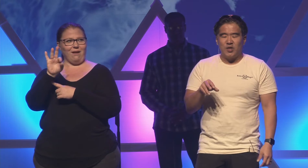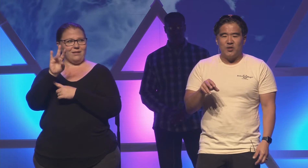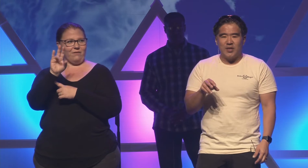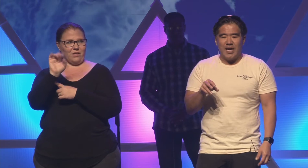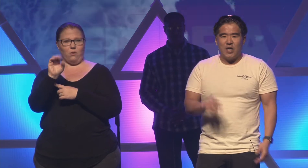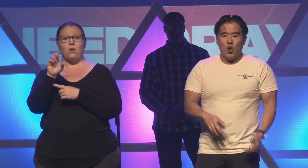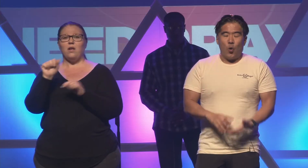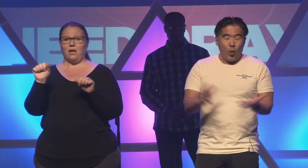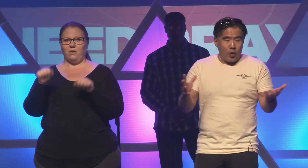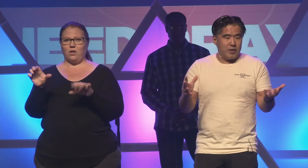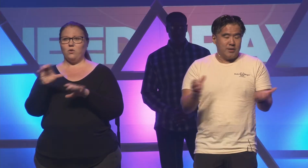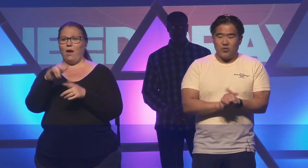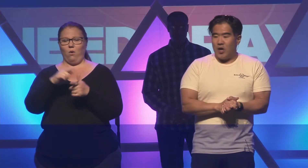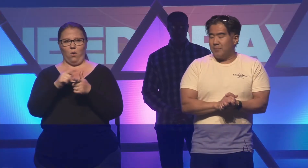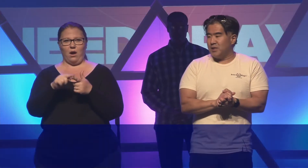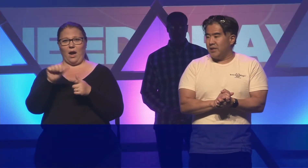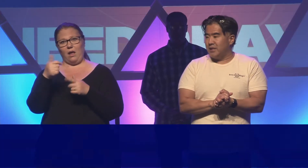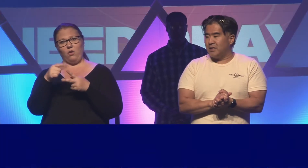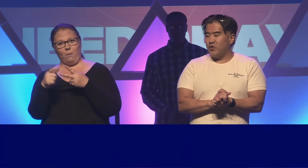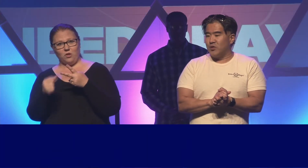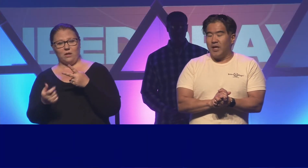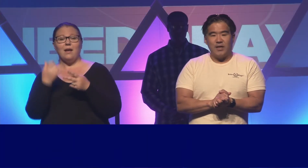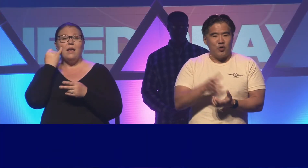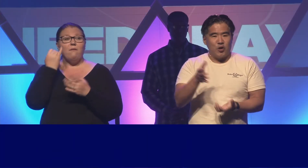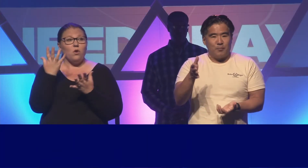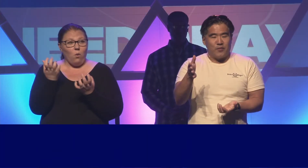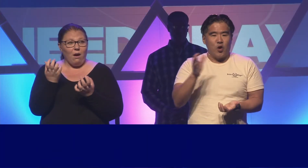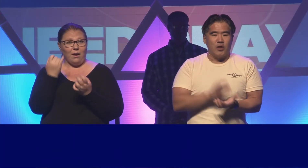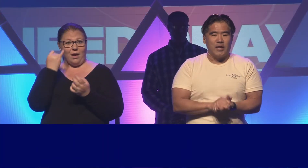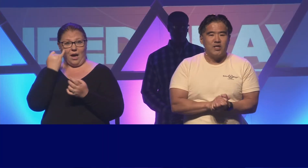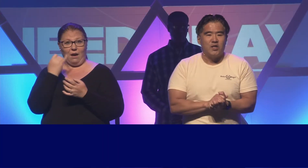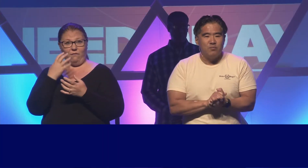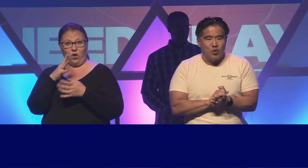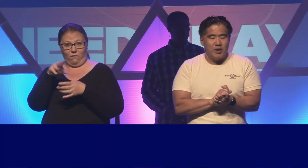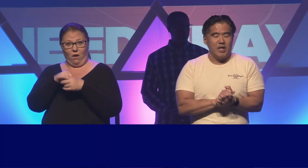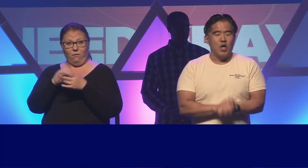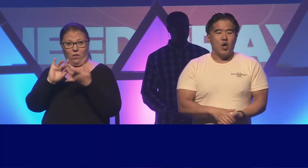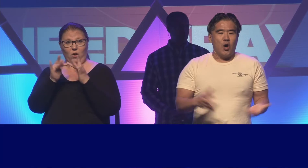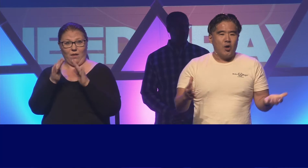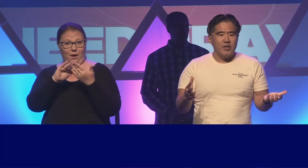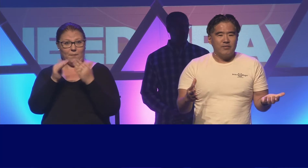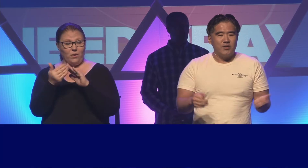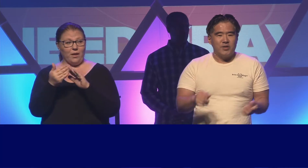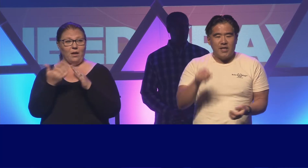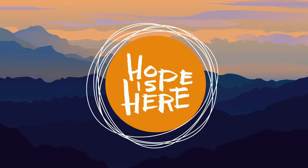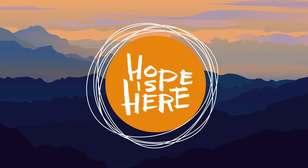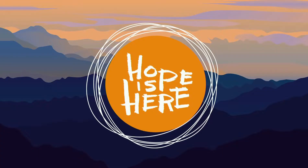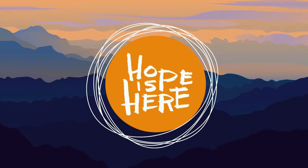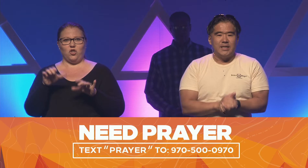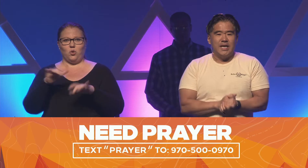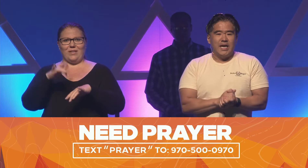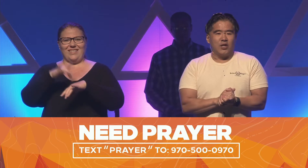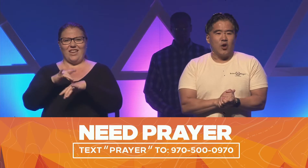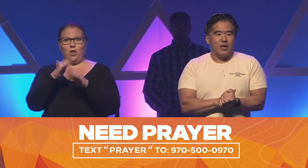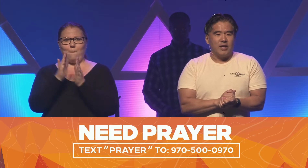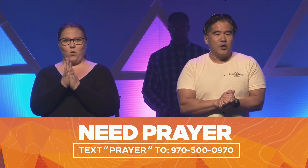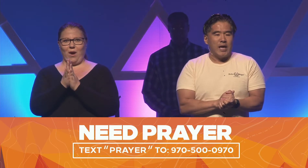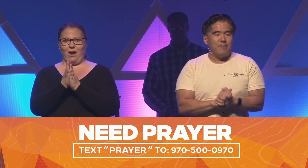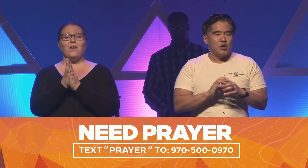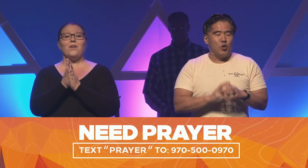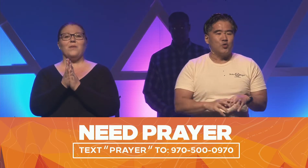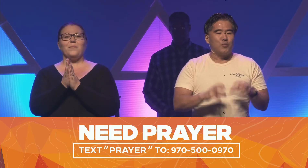970-500-0970. You can do that. Or another option is, if you'd like, if you're on a part of our online community, all you have to do is hit the prayer button and our